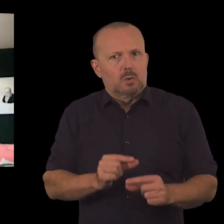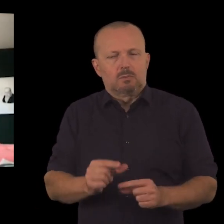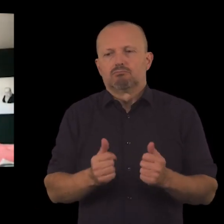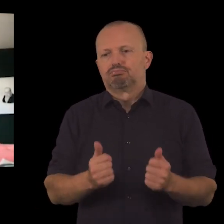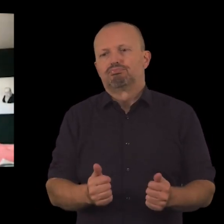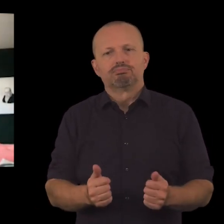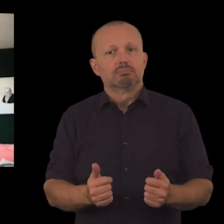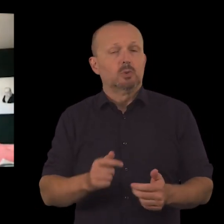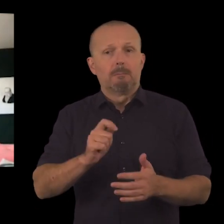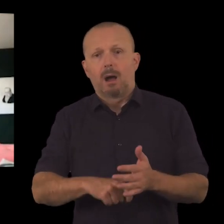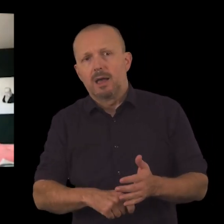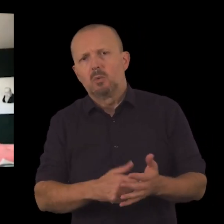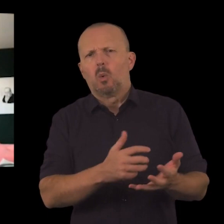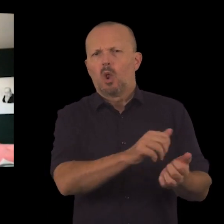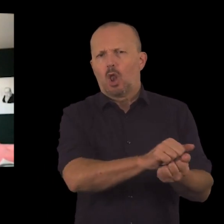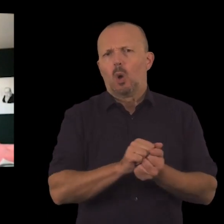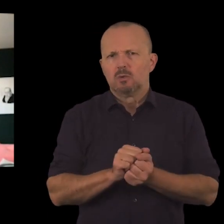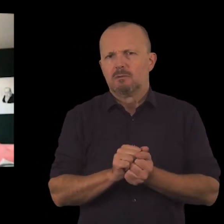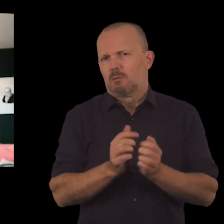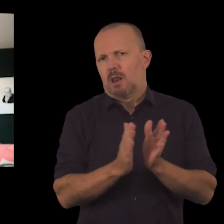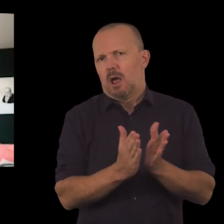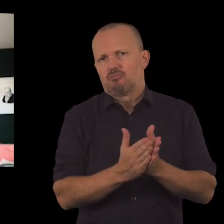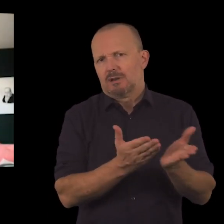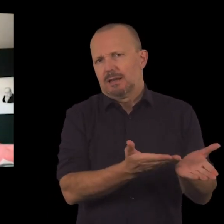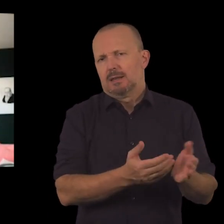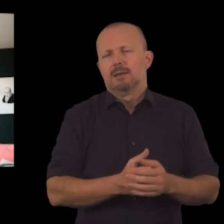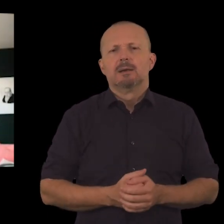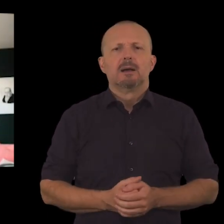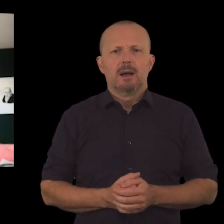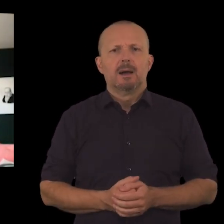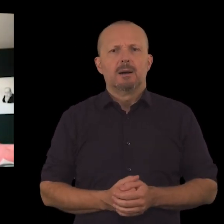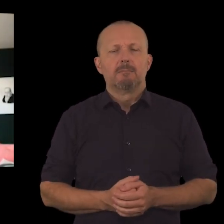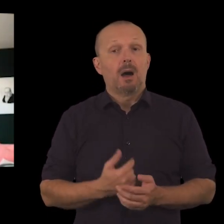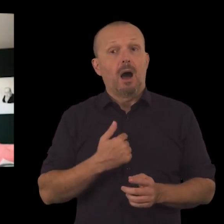loan for sure through the library system. Yeah, but I'm